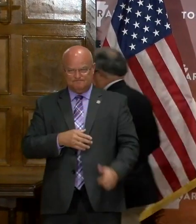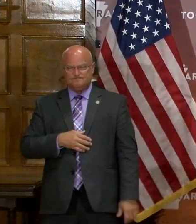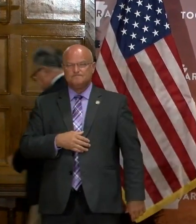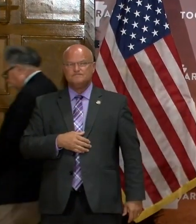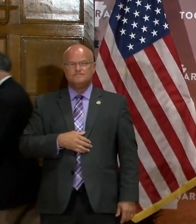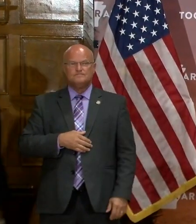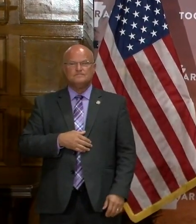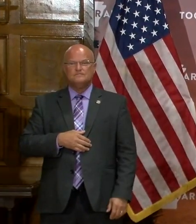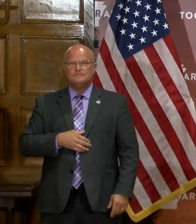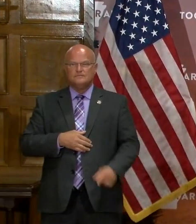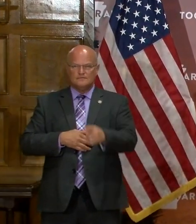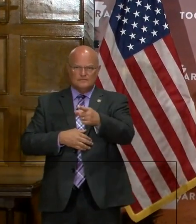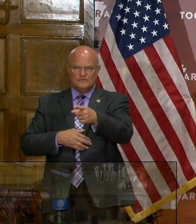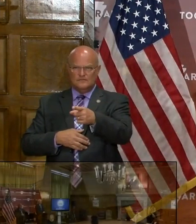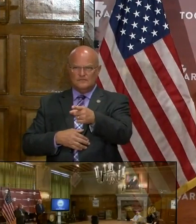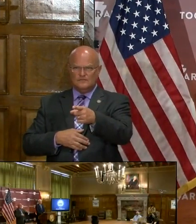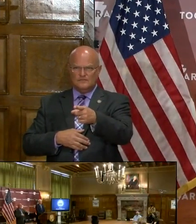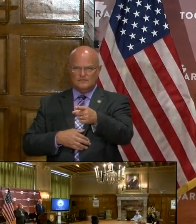Leslie?